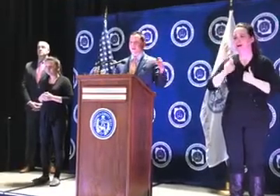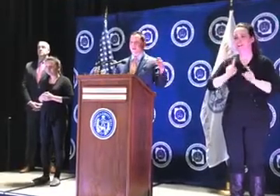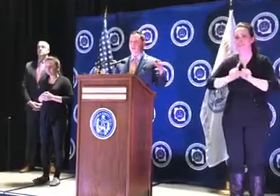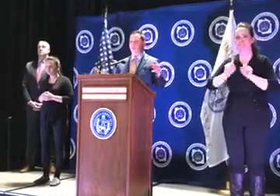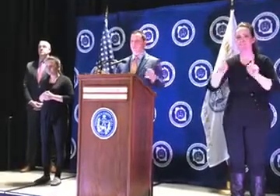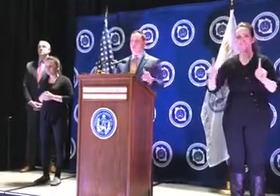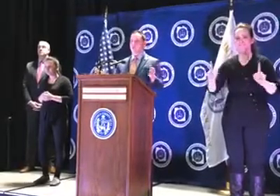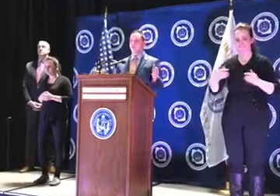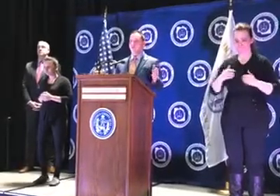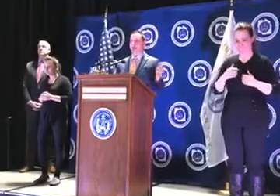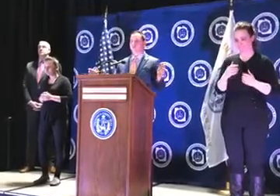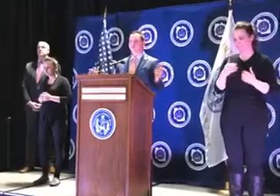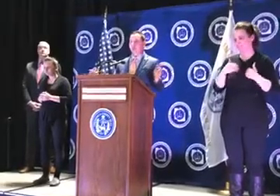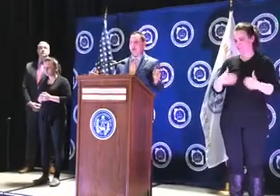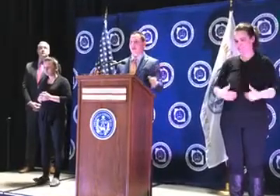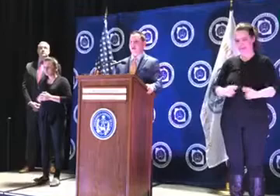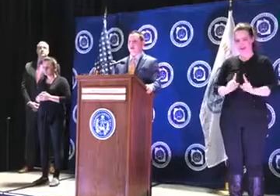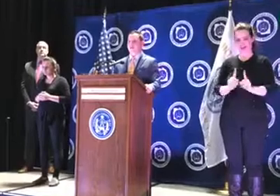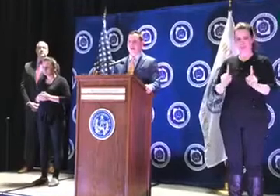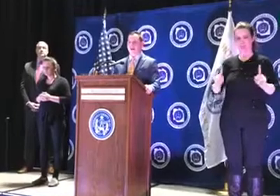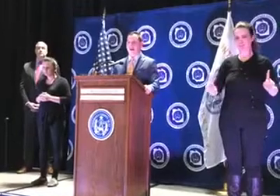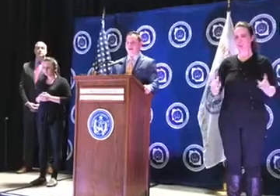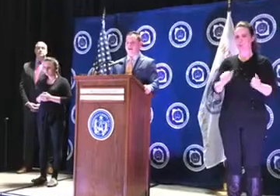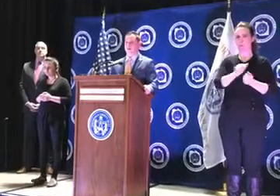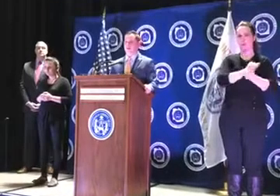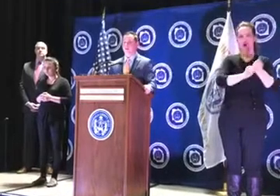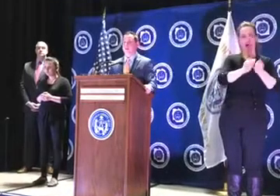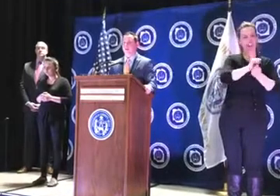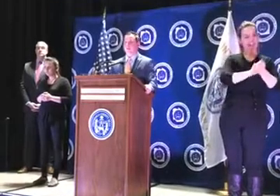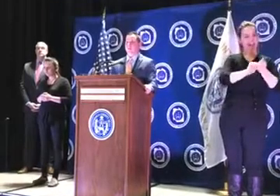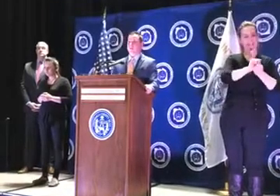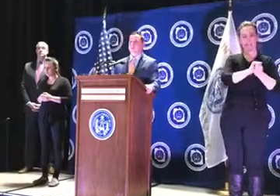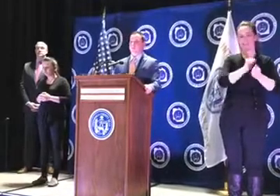you congregate when we're telling you not to do that, it's a bad idea.